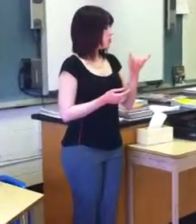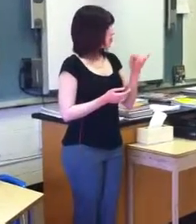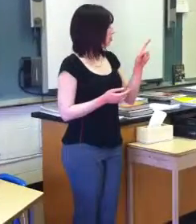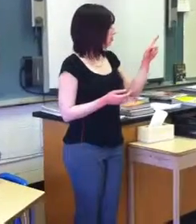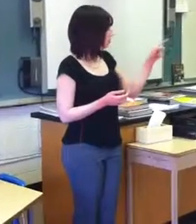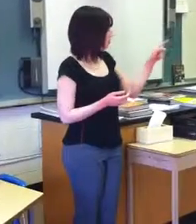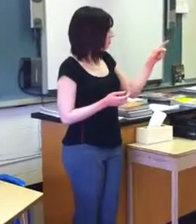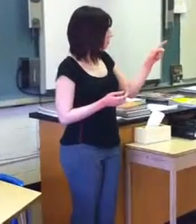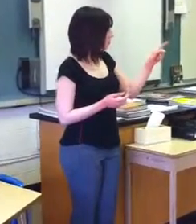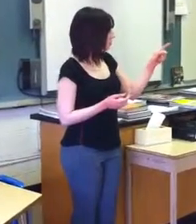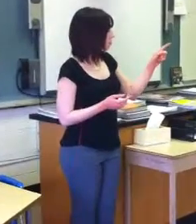won't have to be writing